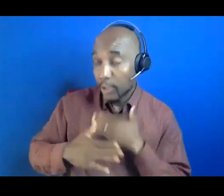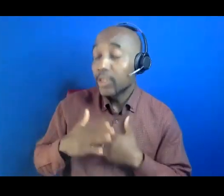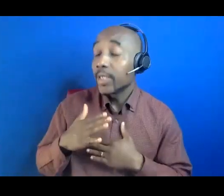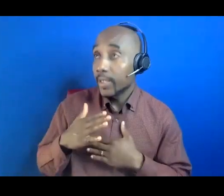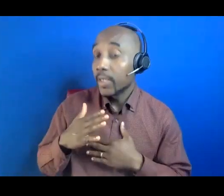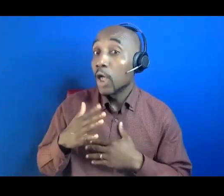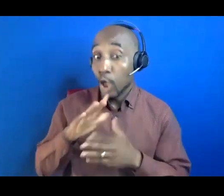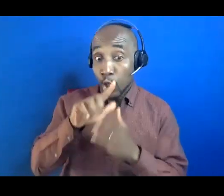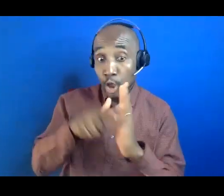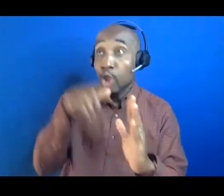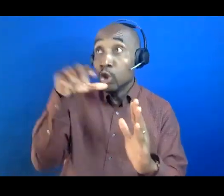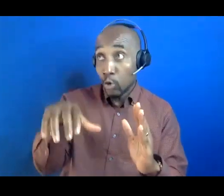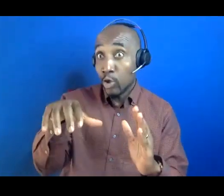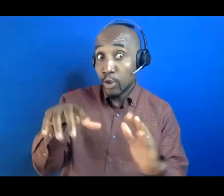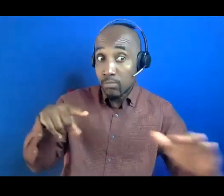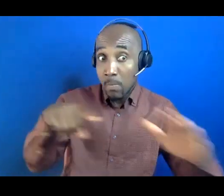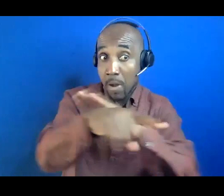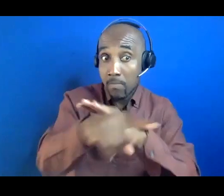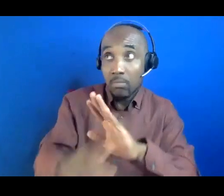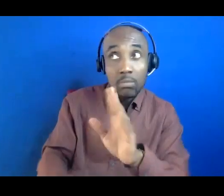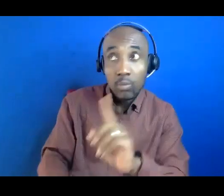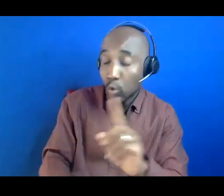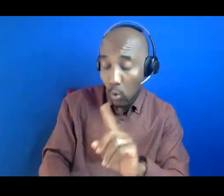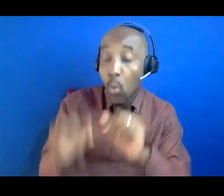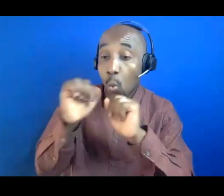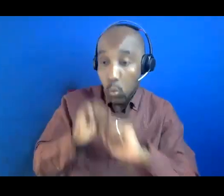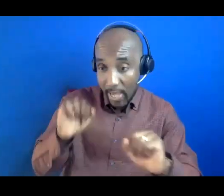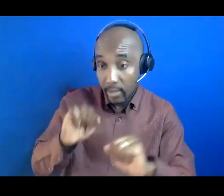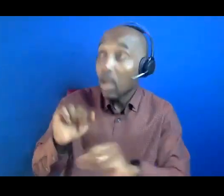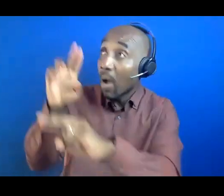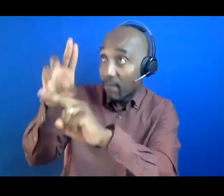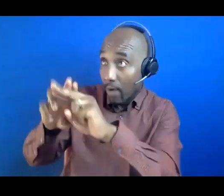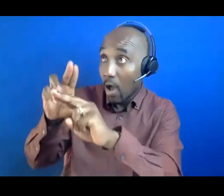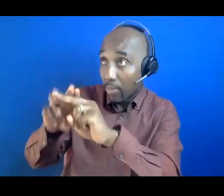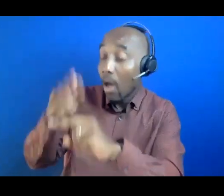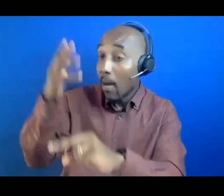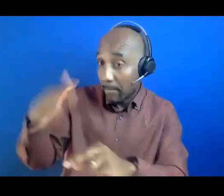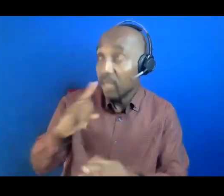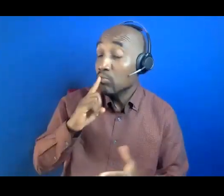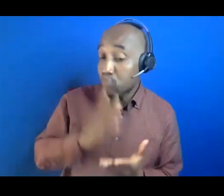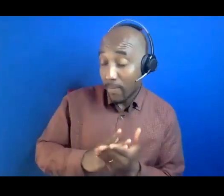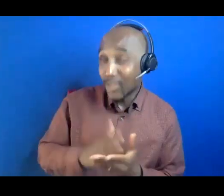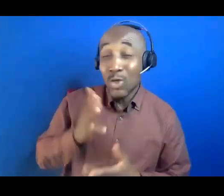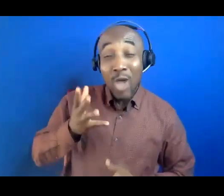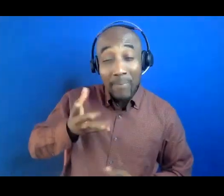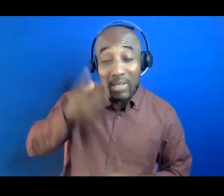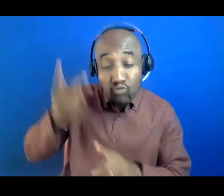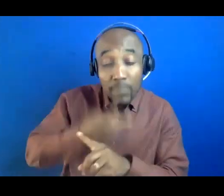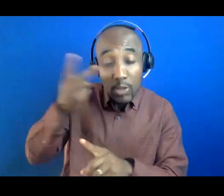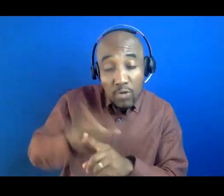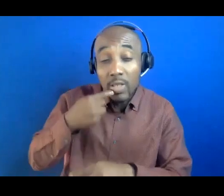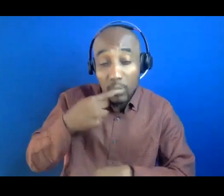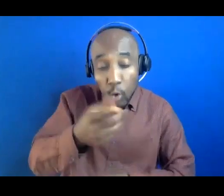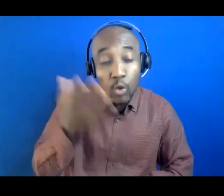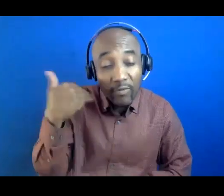not leave Jerusalem, but wait for the gift my Father promised, which you have heard me speak about. In a few days, you'll be